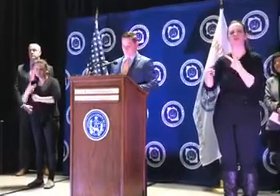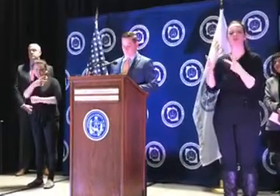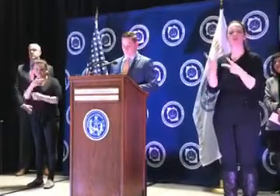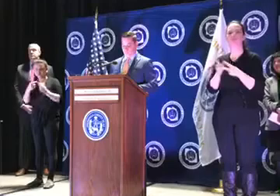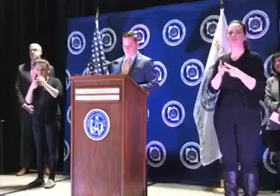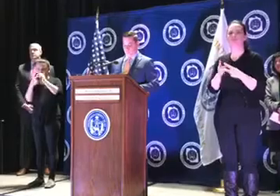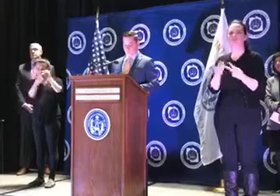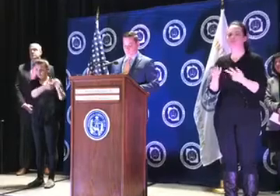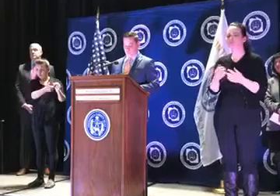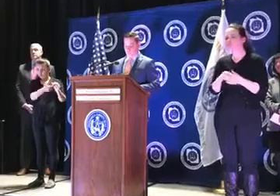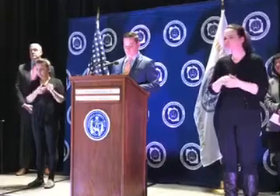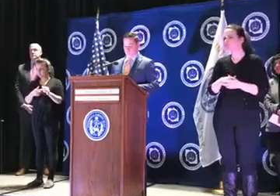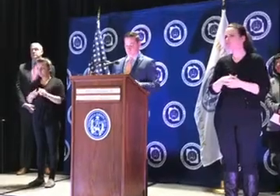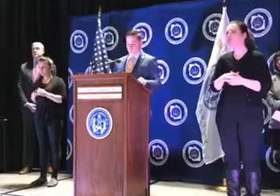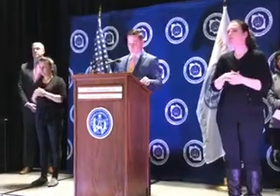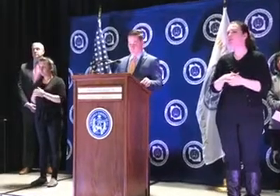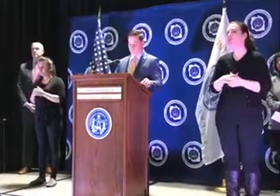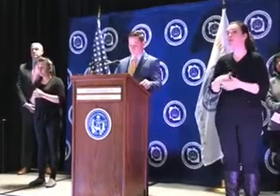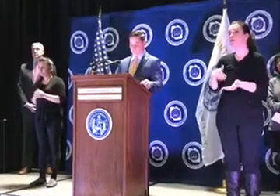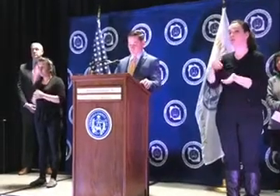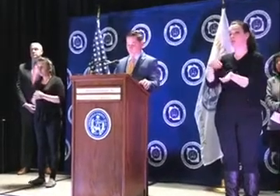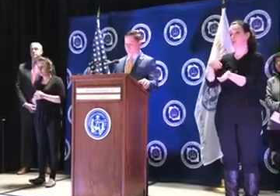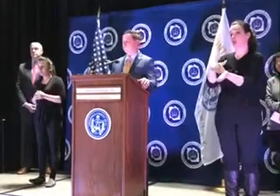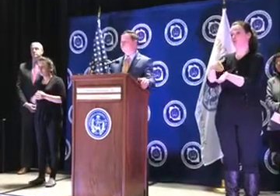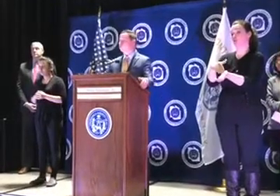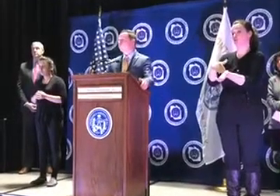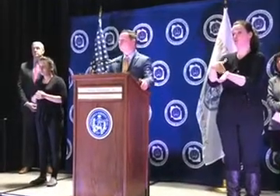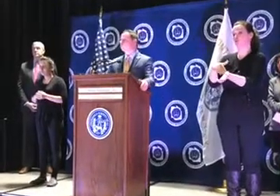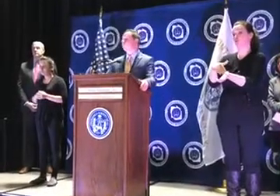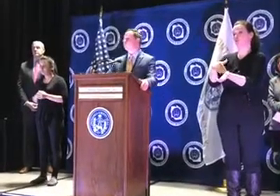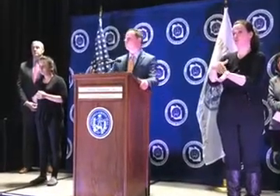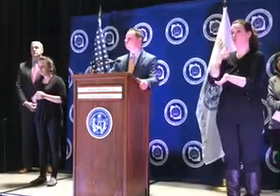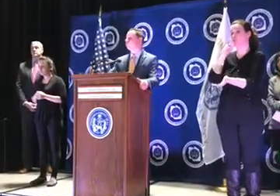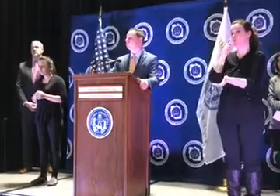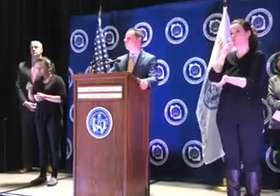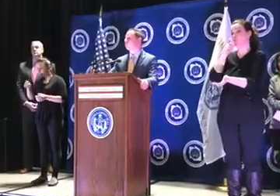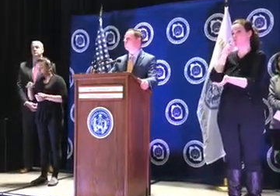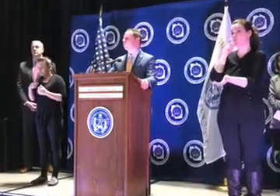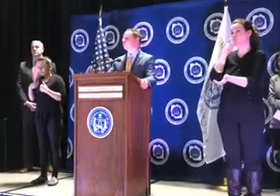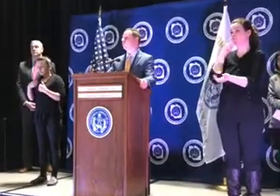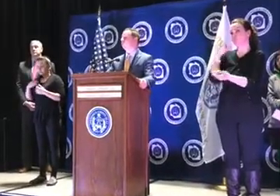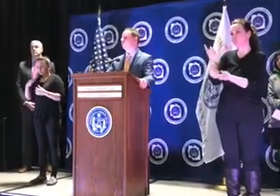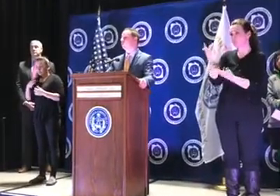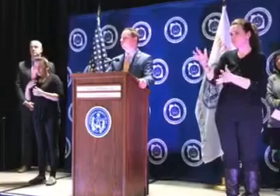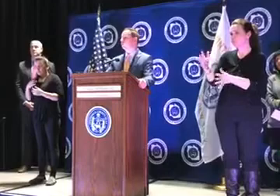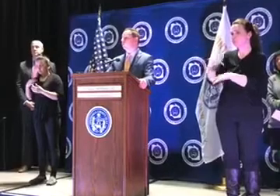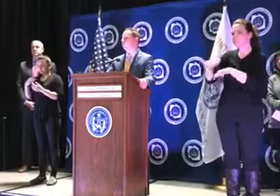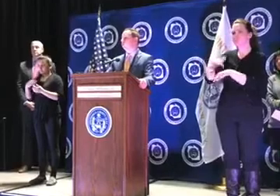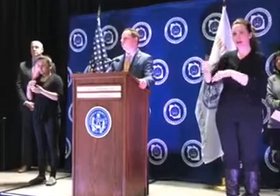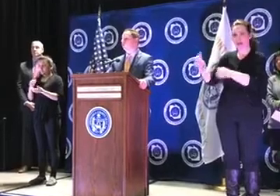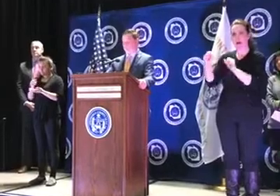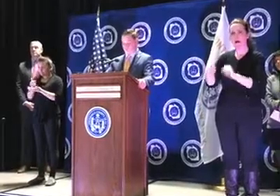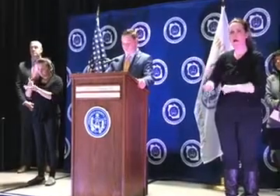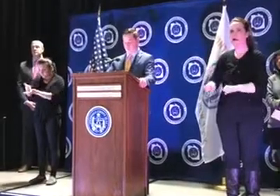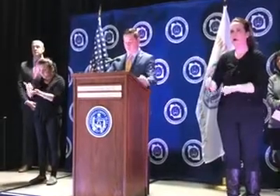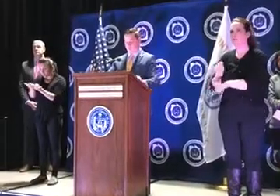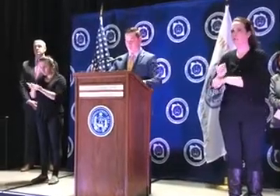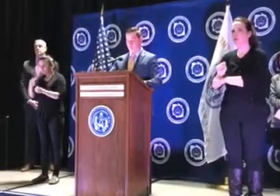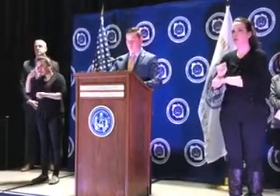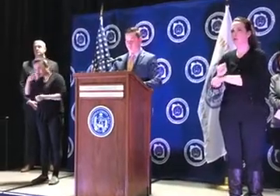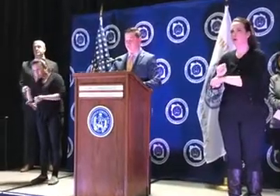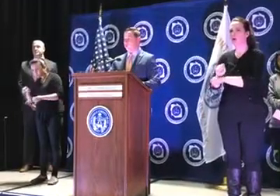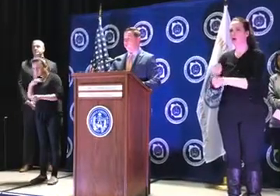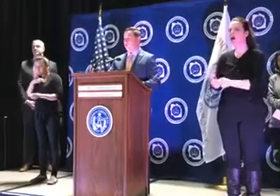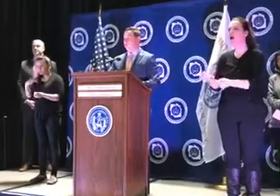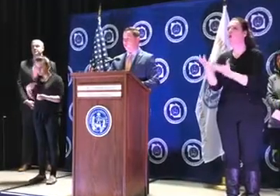list look like of physicians that have stepped up and said, if you need me, I'm here? And if you have a serious offer of medical supply donations,